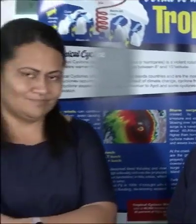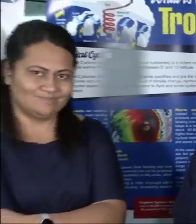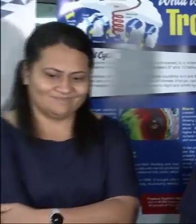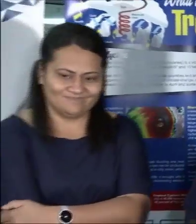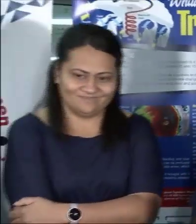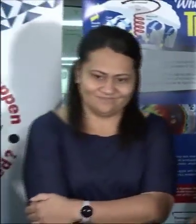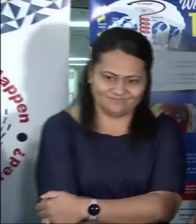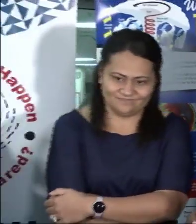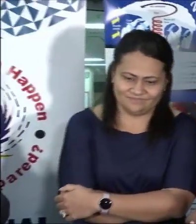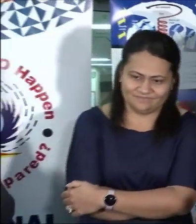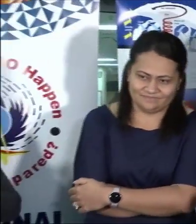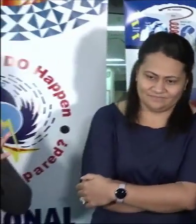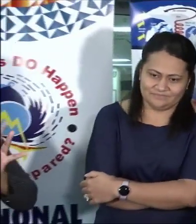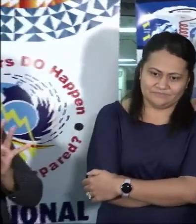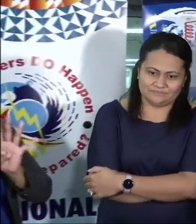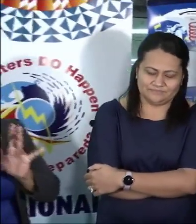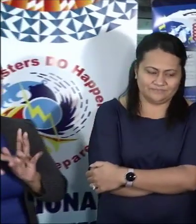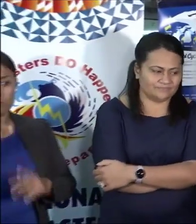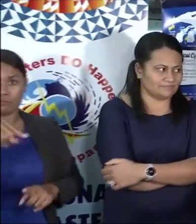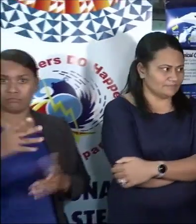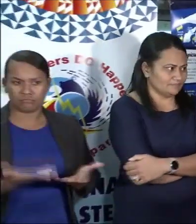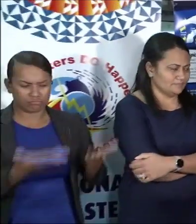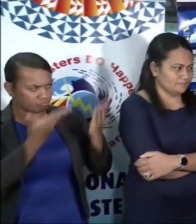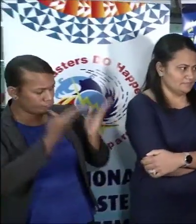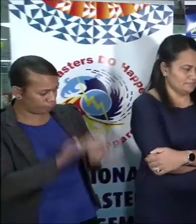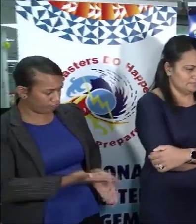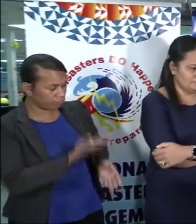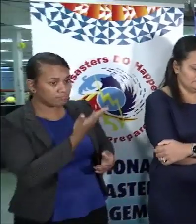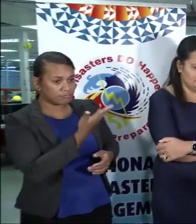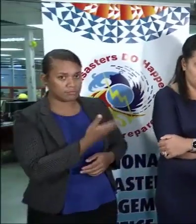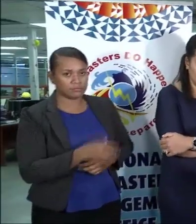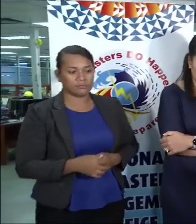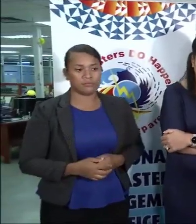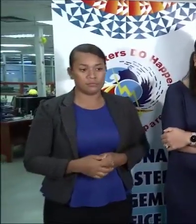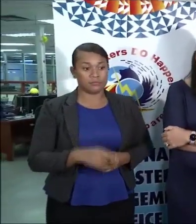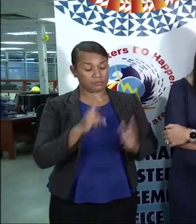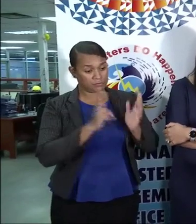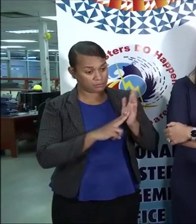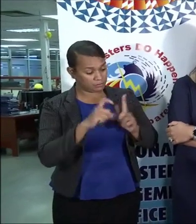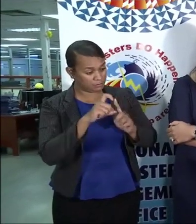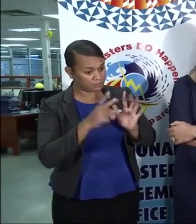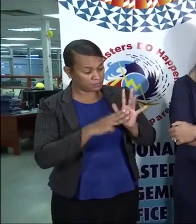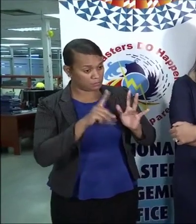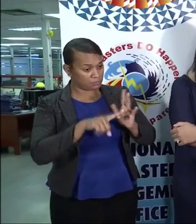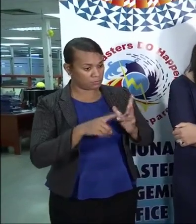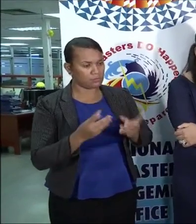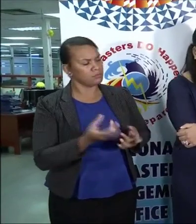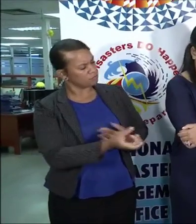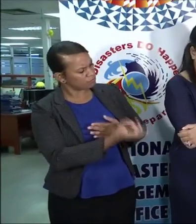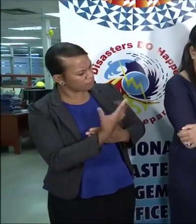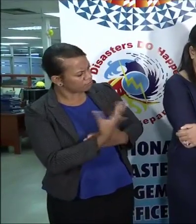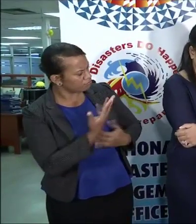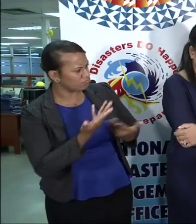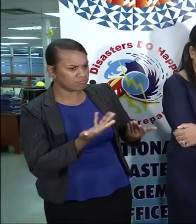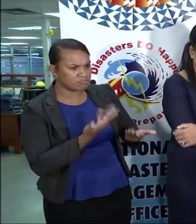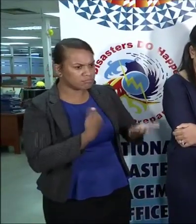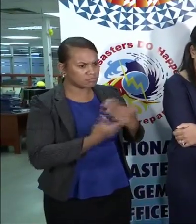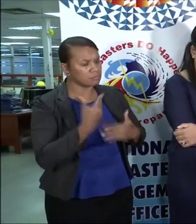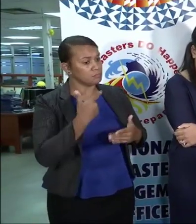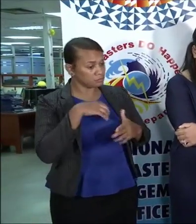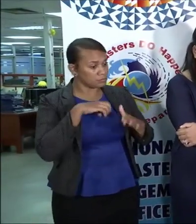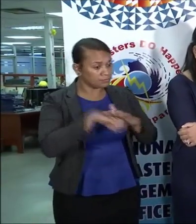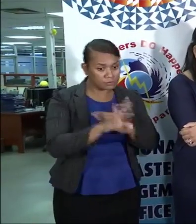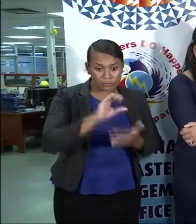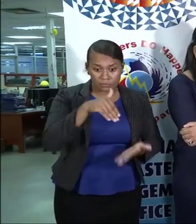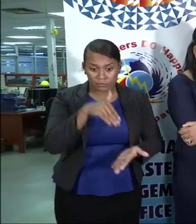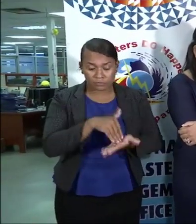Vasiti Soko, who will tell us more on the current situation report and the active evacuation centers that are active throughout